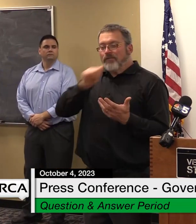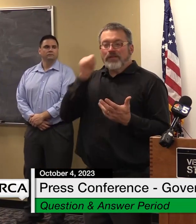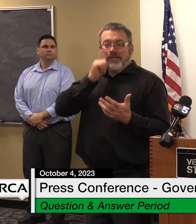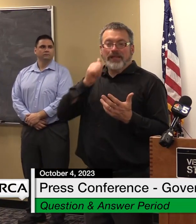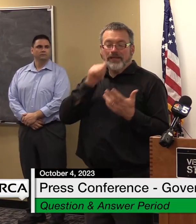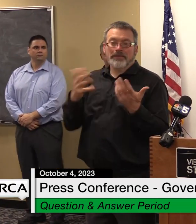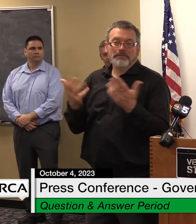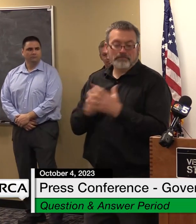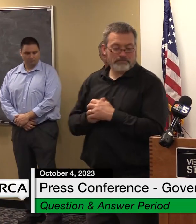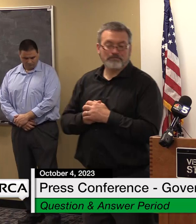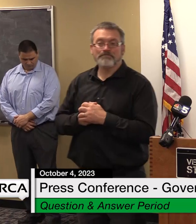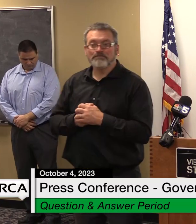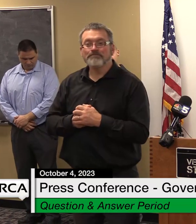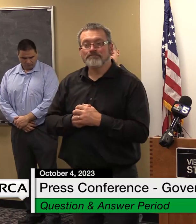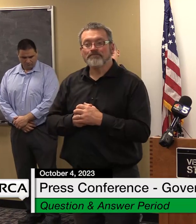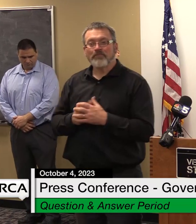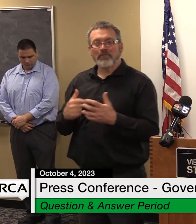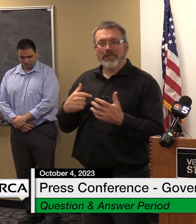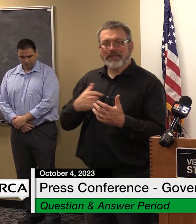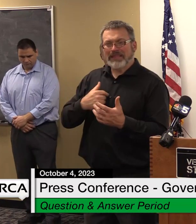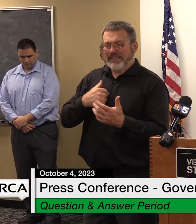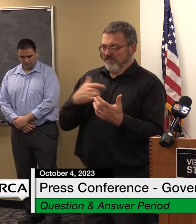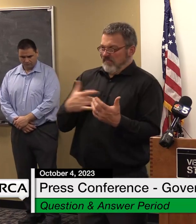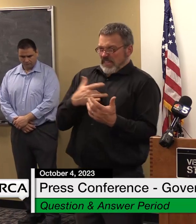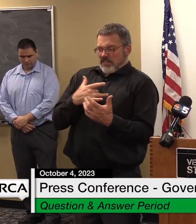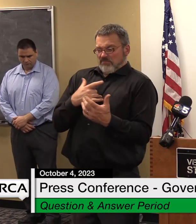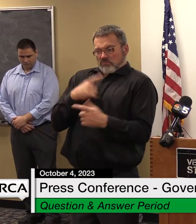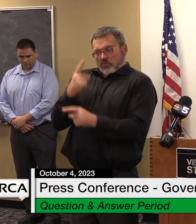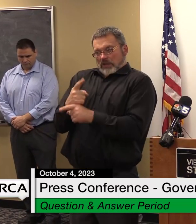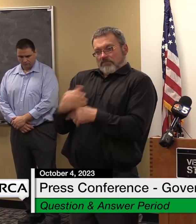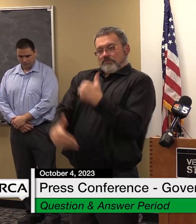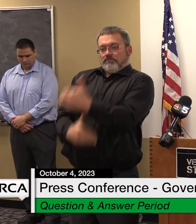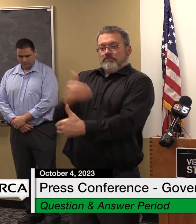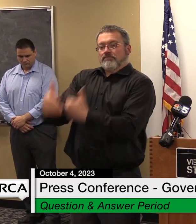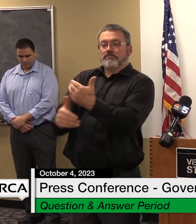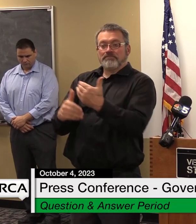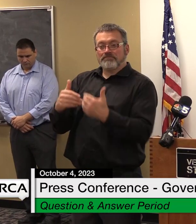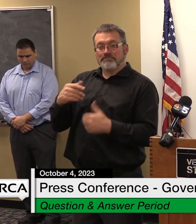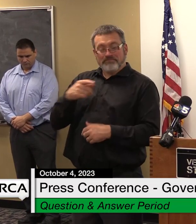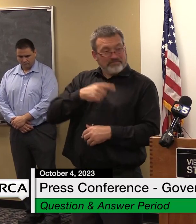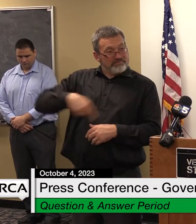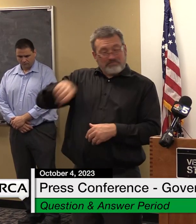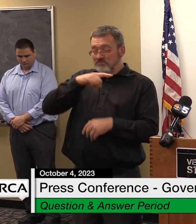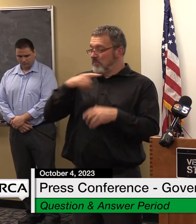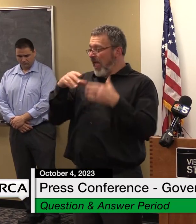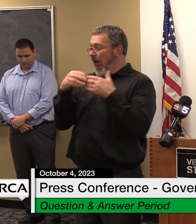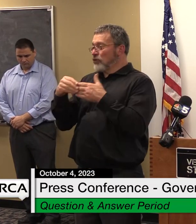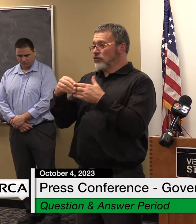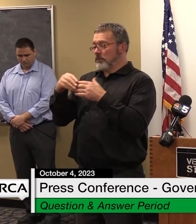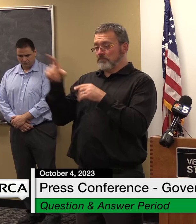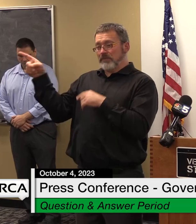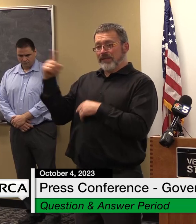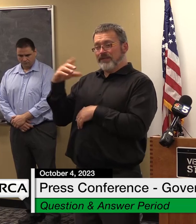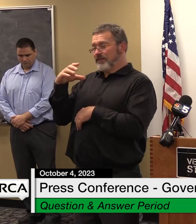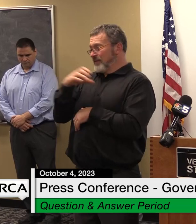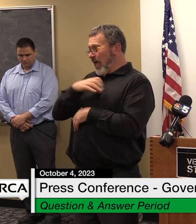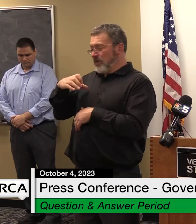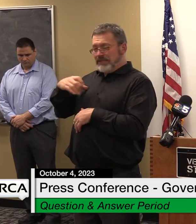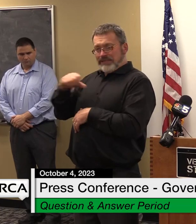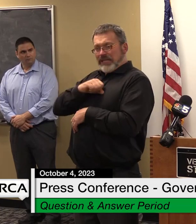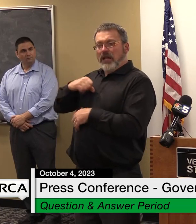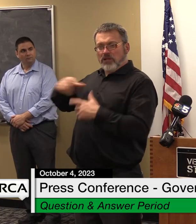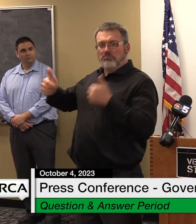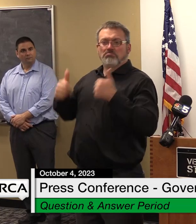I believe they did the right thing. Leadership in the House, Speaker McCarthy did the right